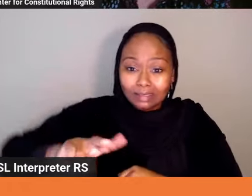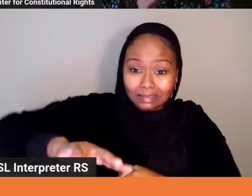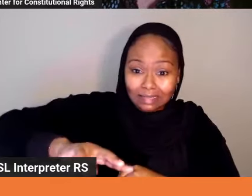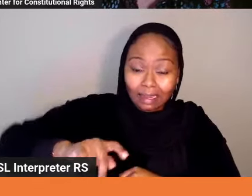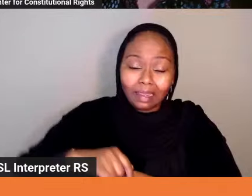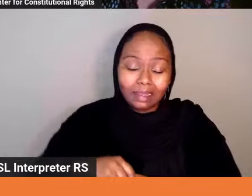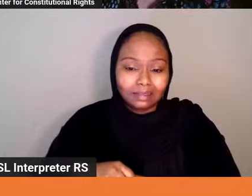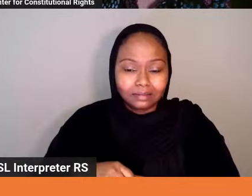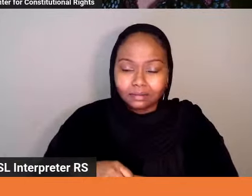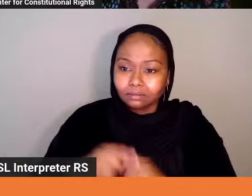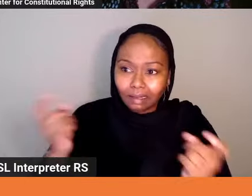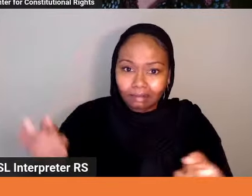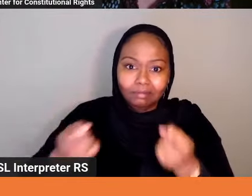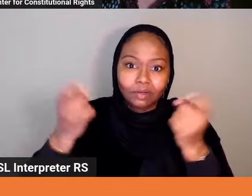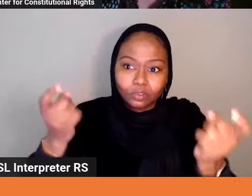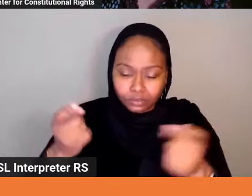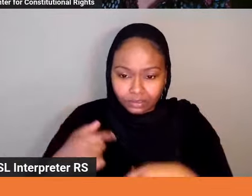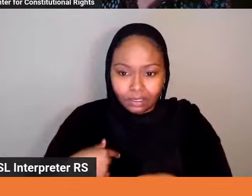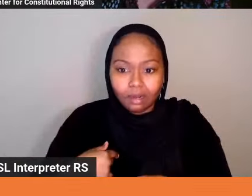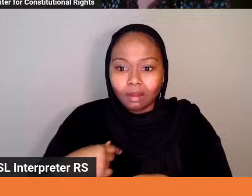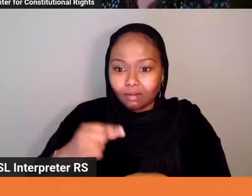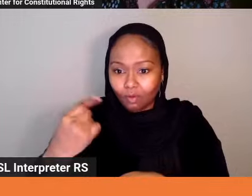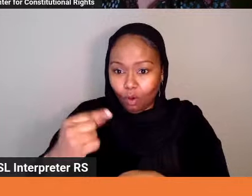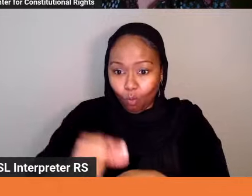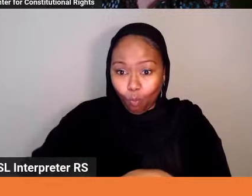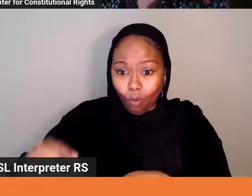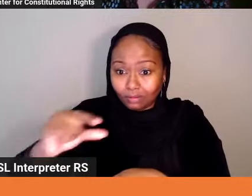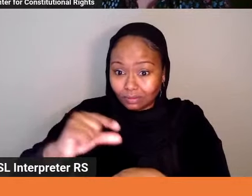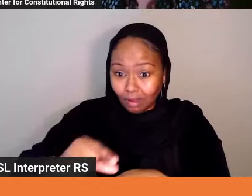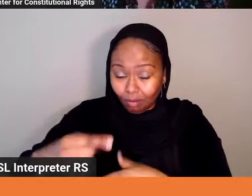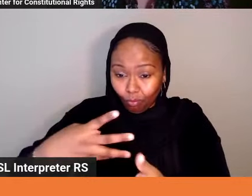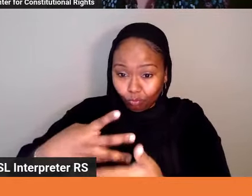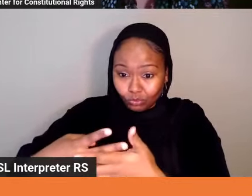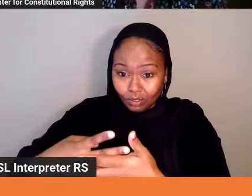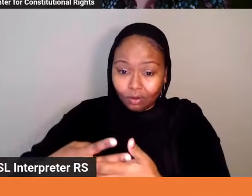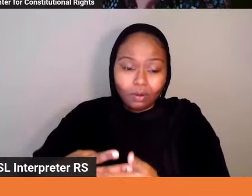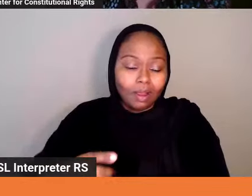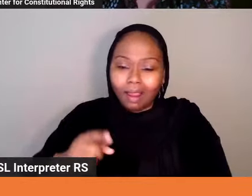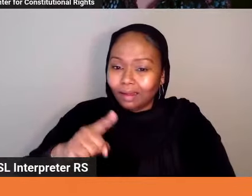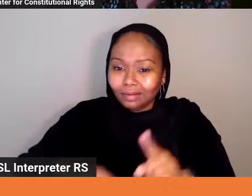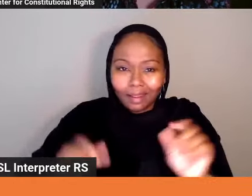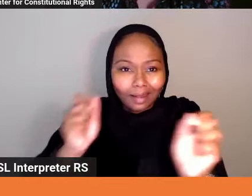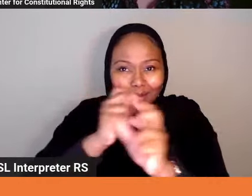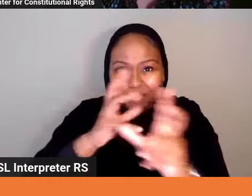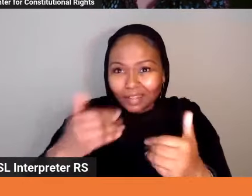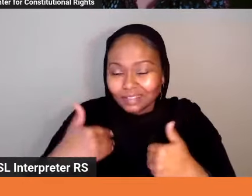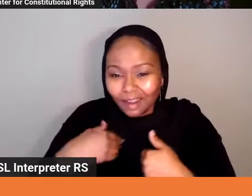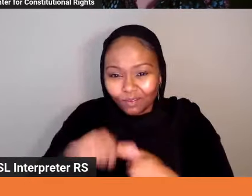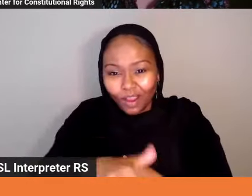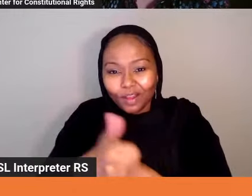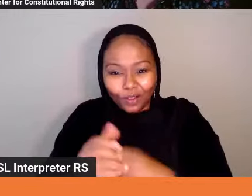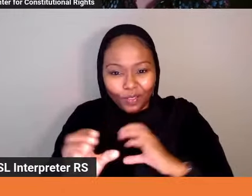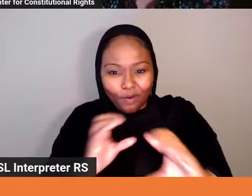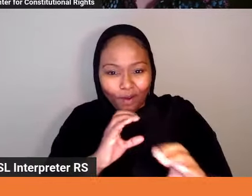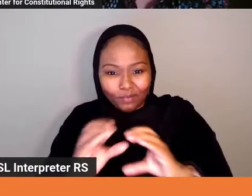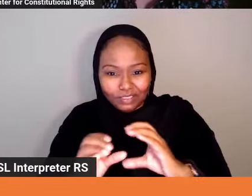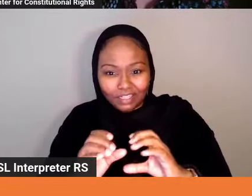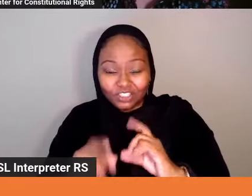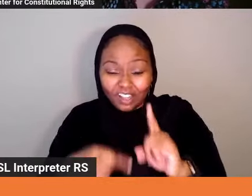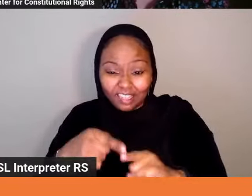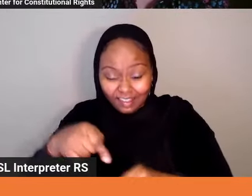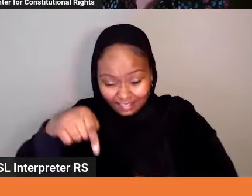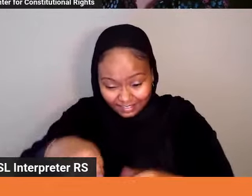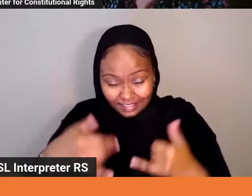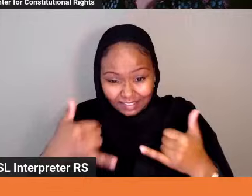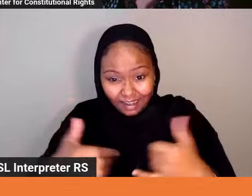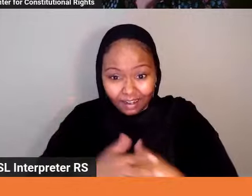Guantánamo, I couldn't imagine having any other conversation than this. It is only by making these connections that we can strengthen our